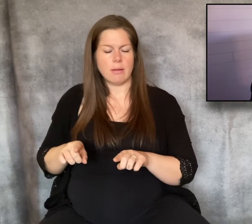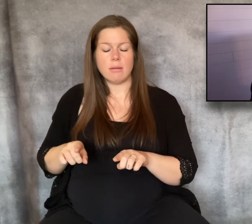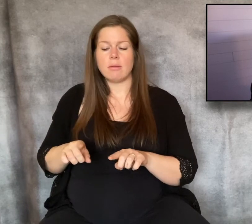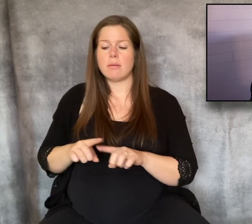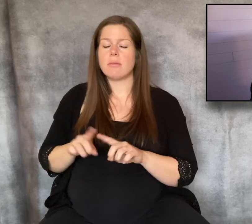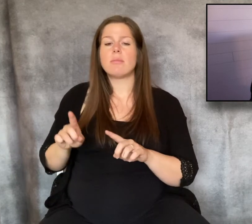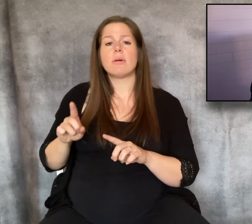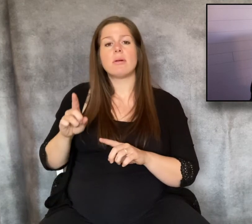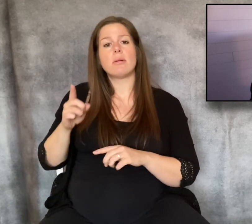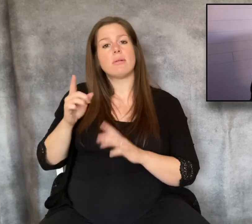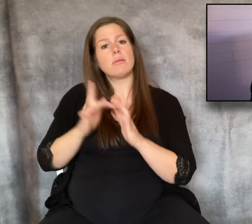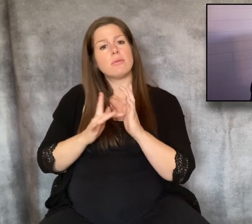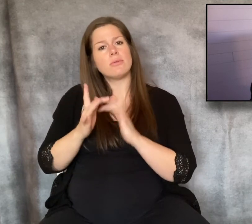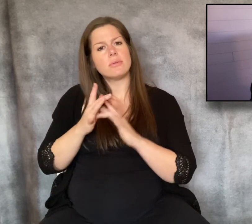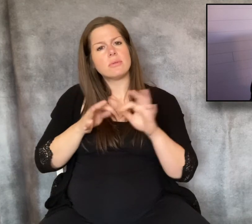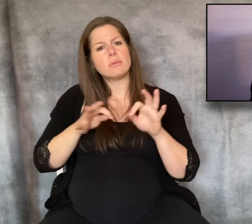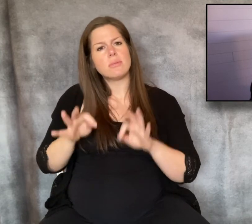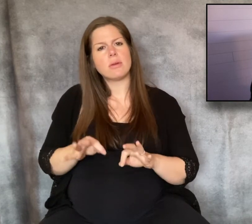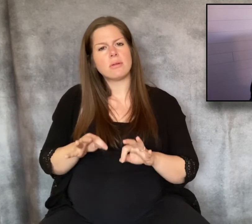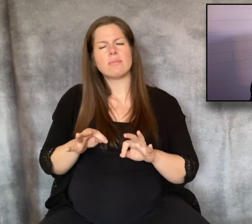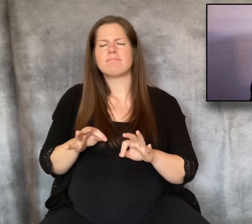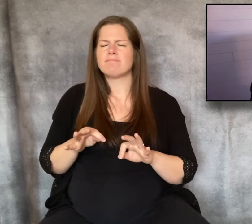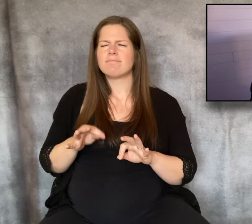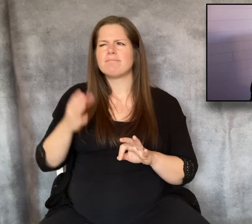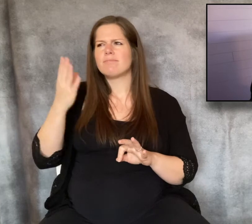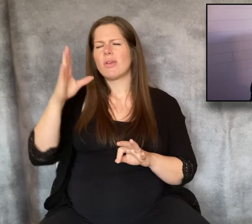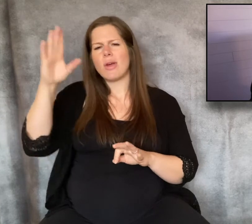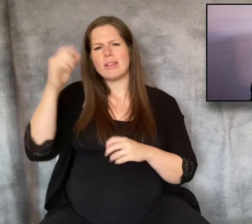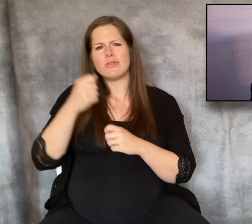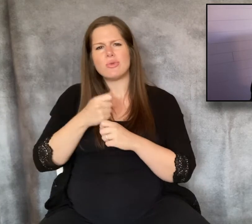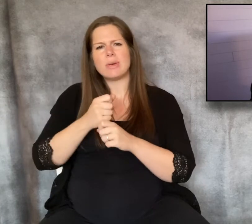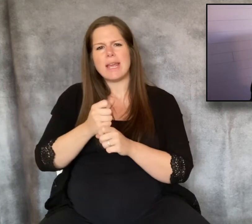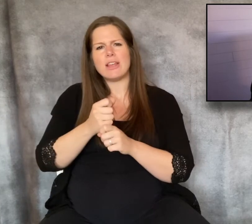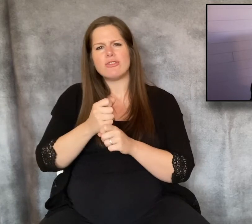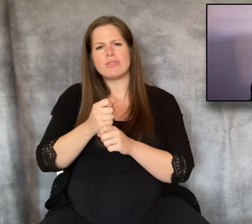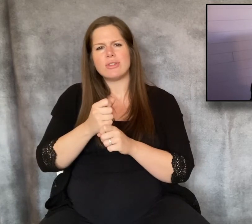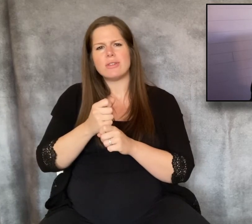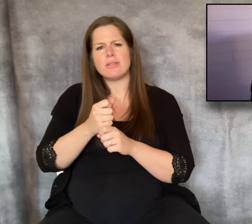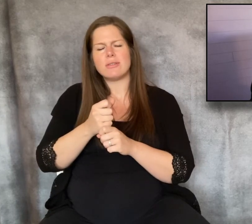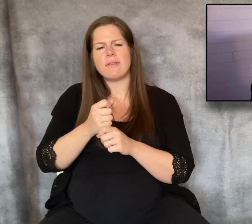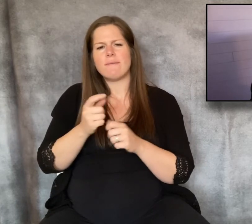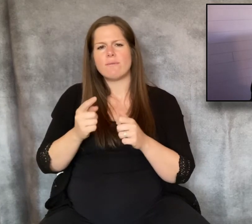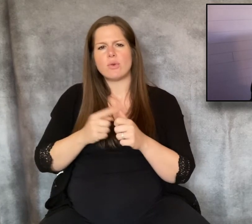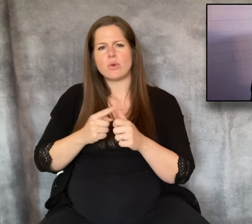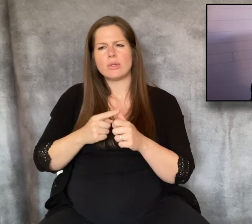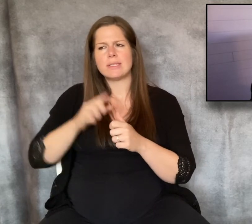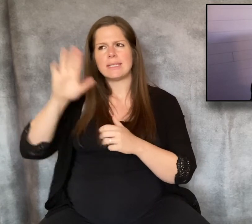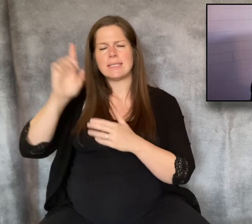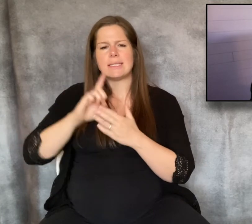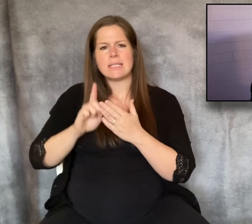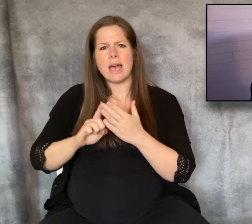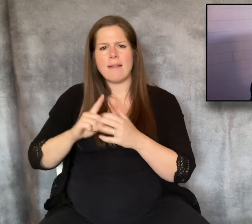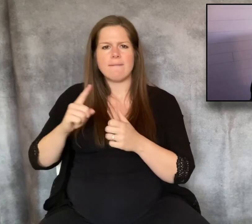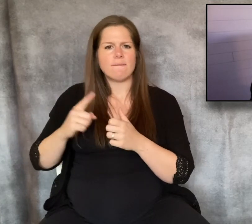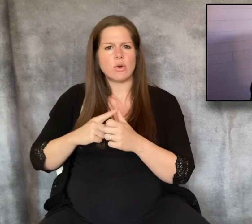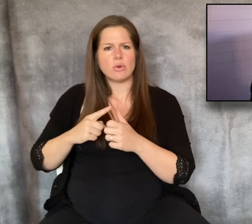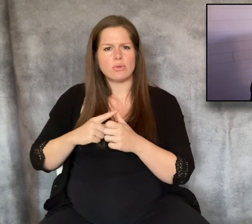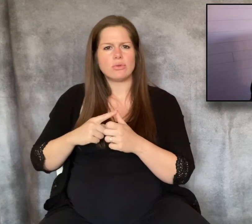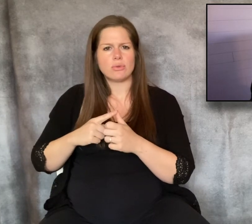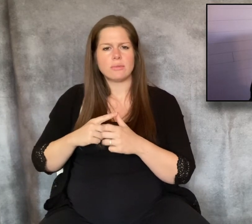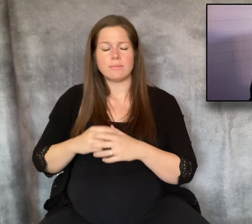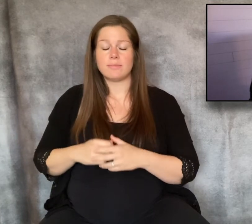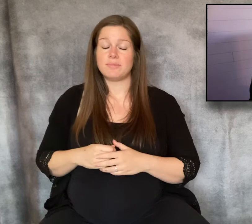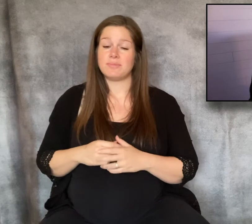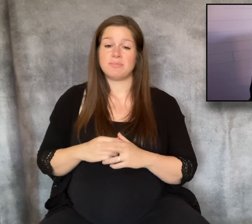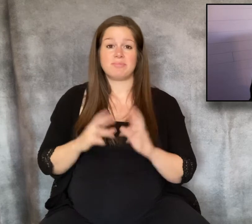back to the reality that it's God's creation that goes first. So